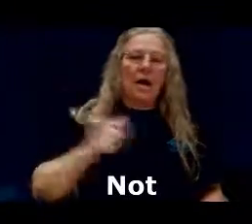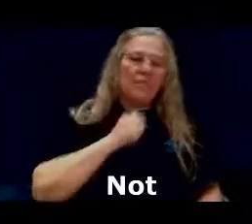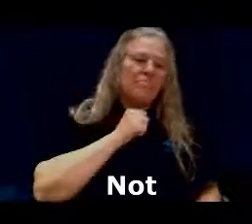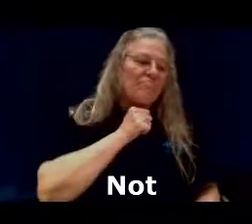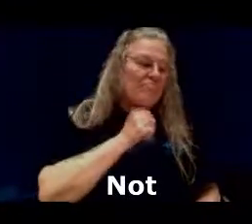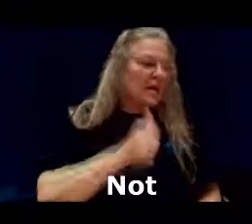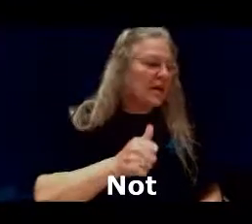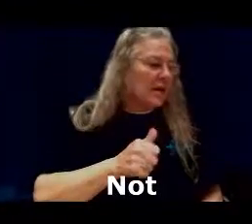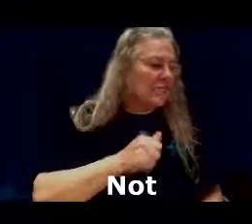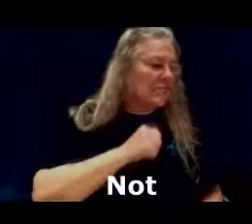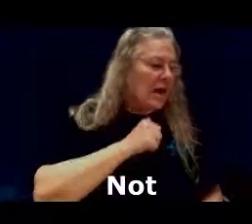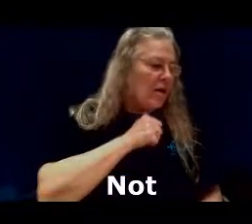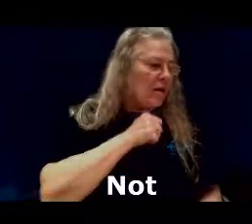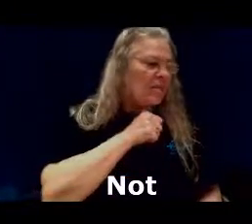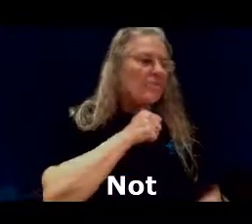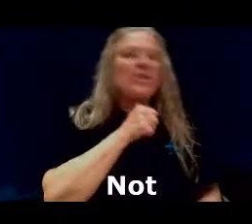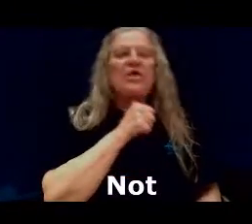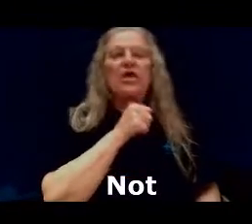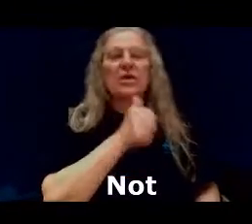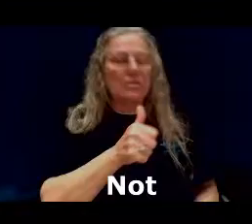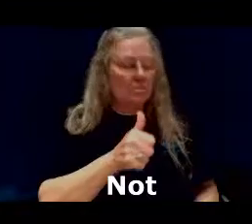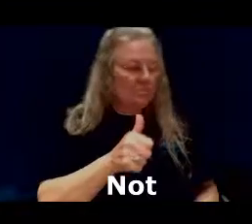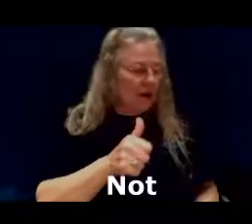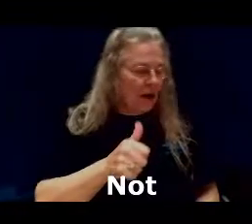Not, again, right off of the chin, not.